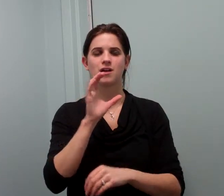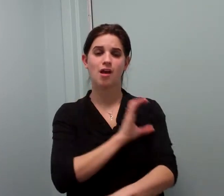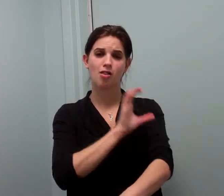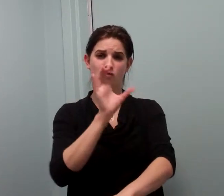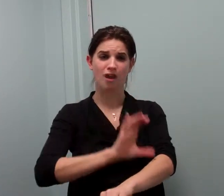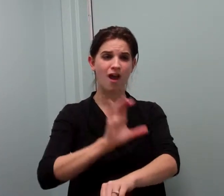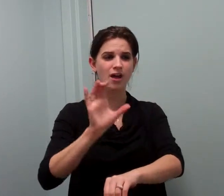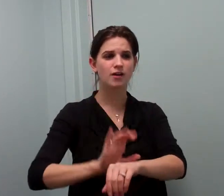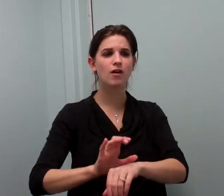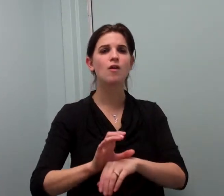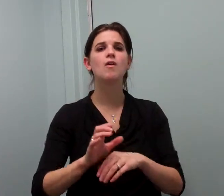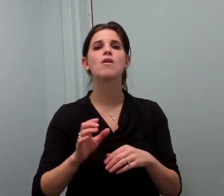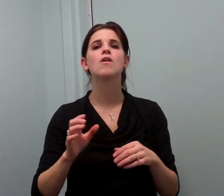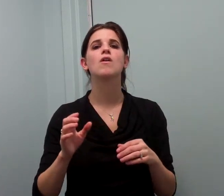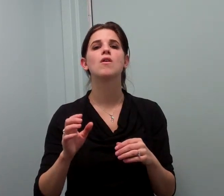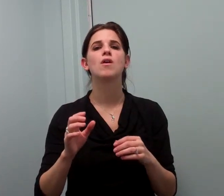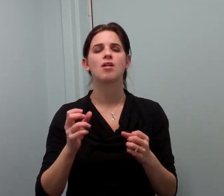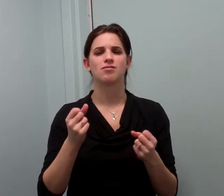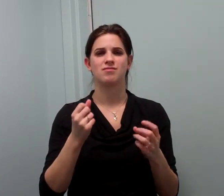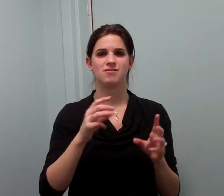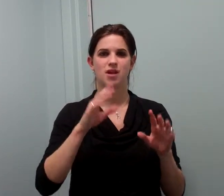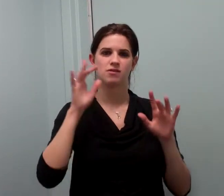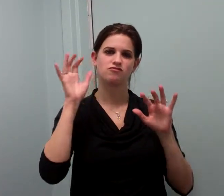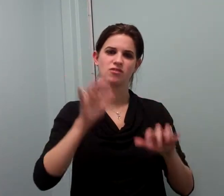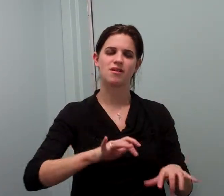got 30 inches of rain in one day.